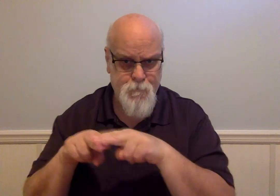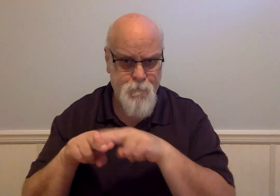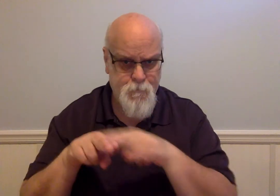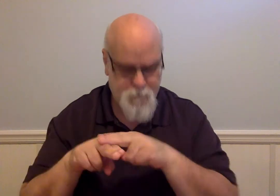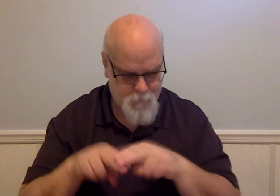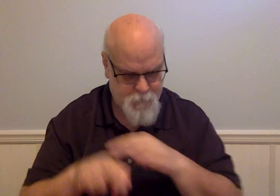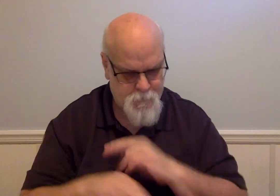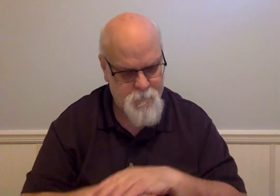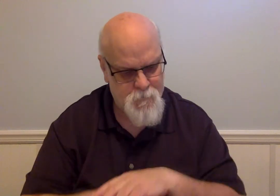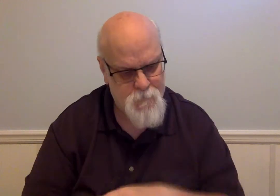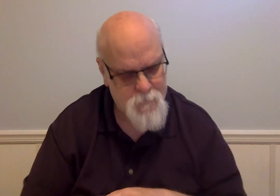Train.